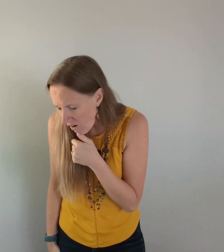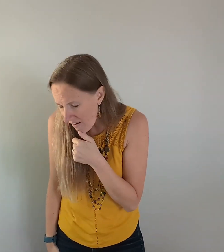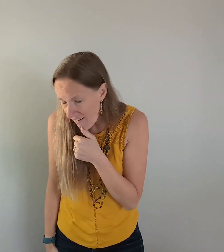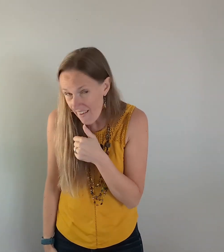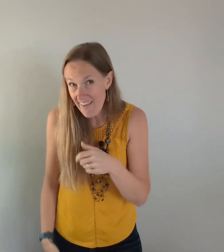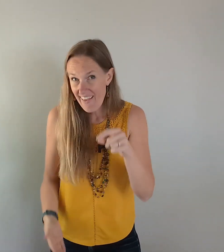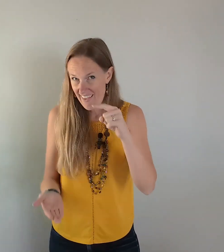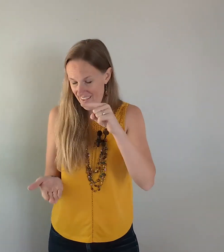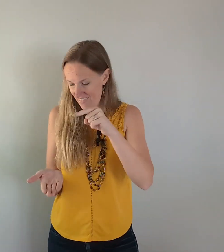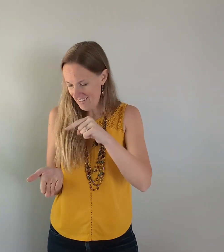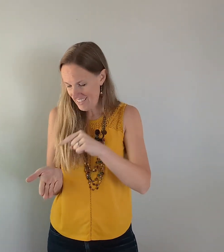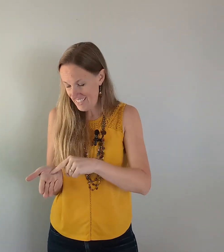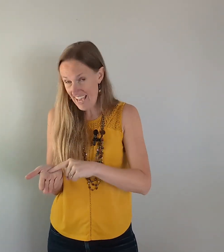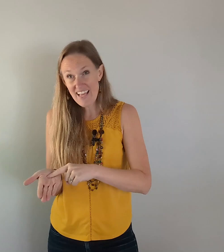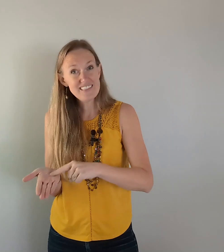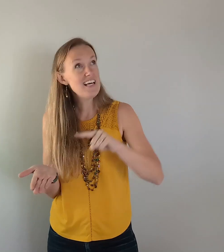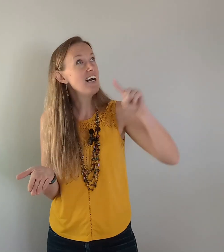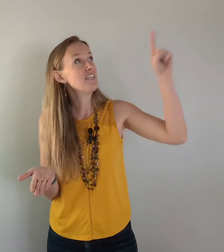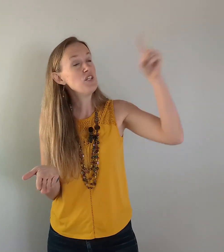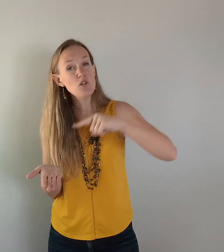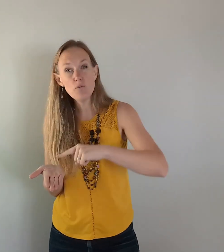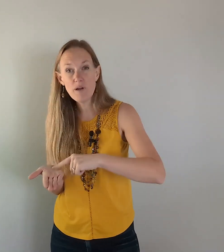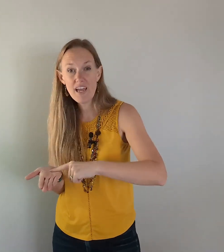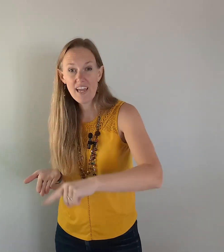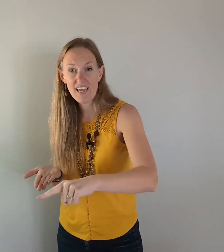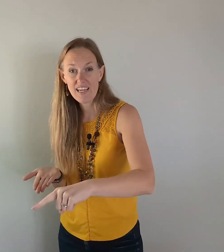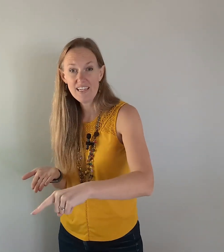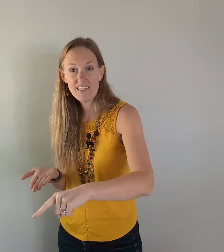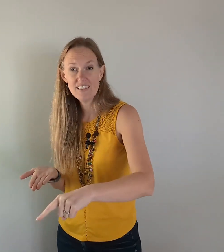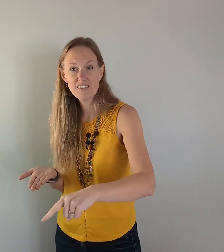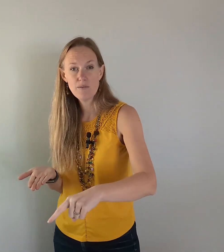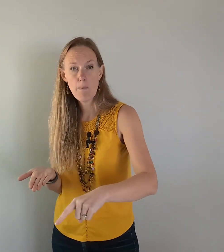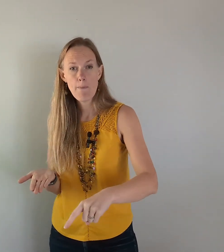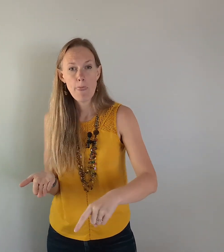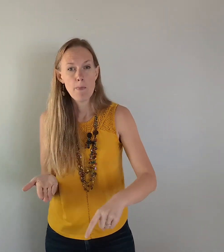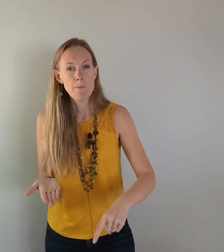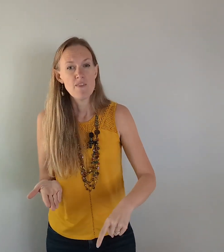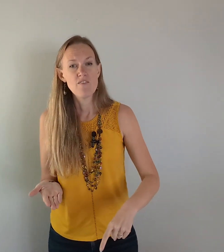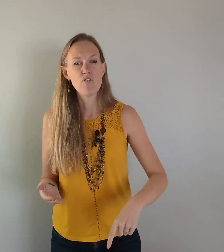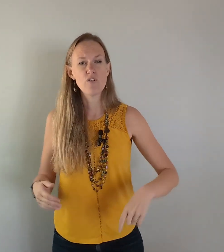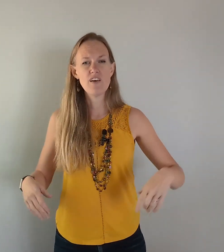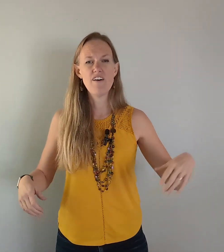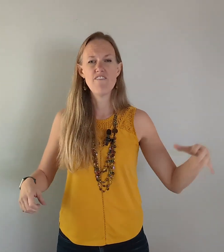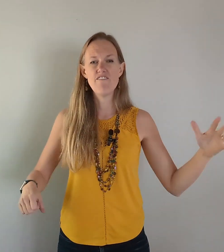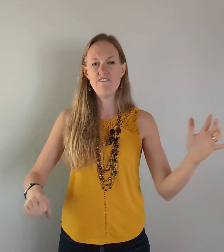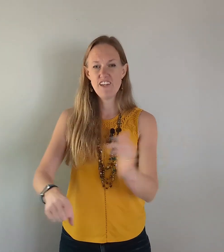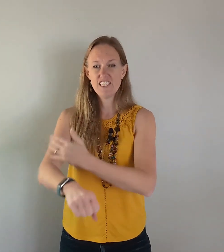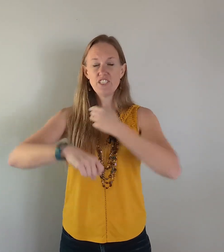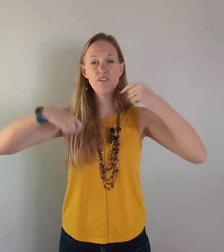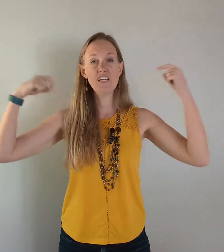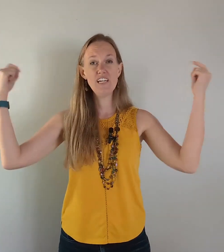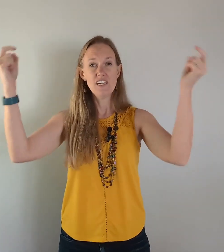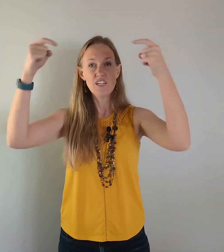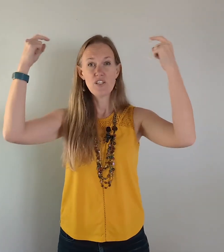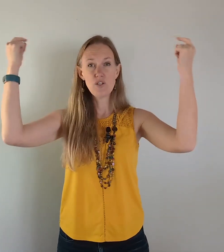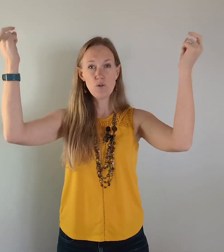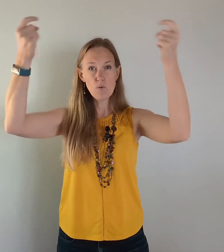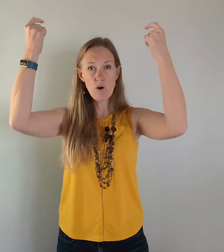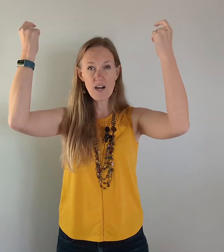bore and the debt that you paid, for the victory you